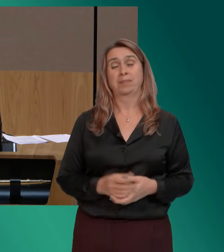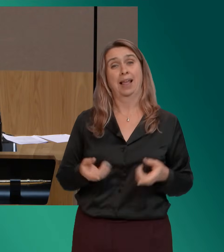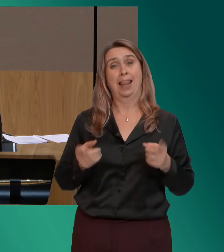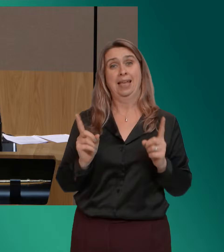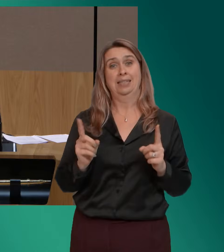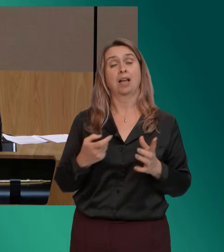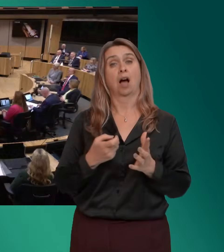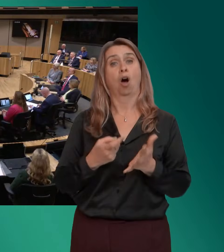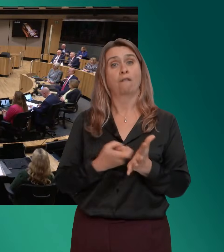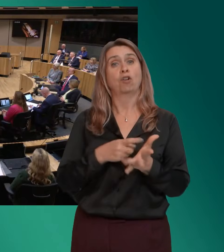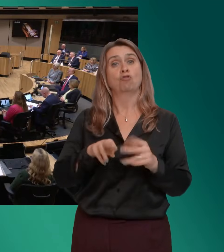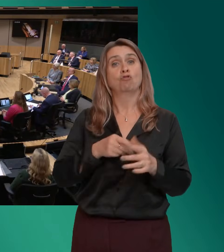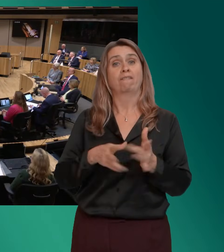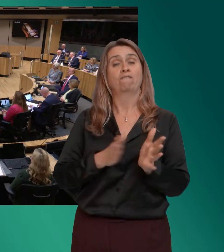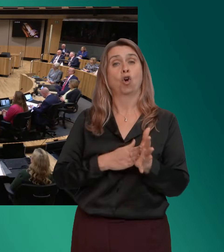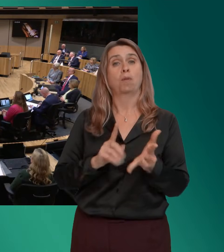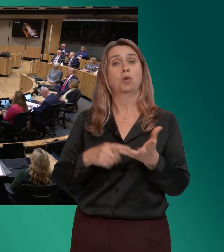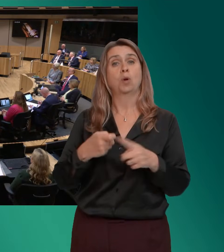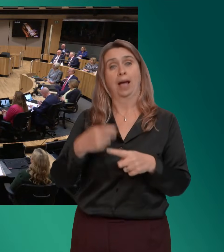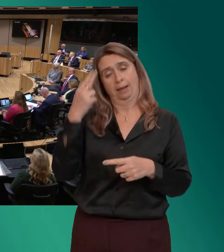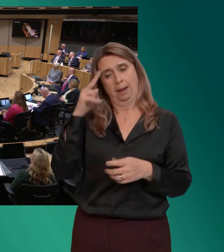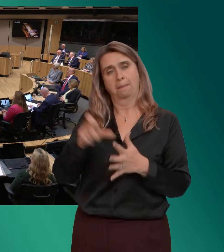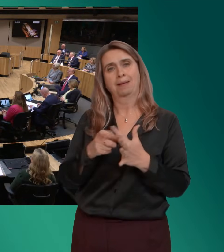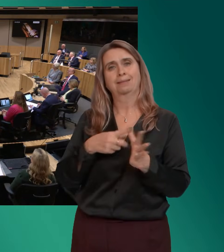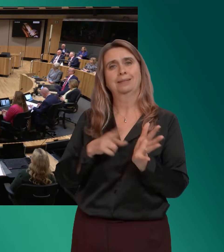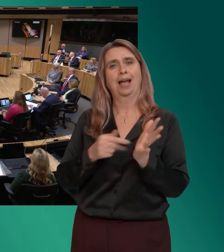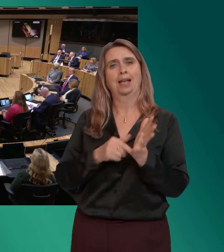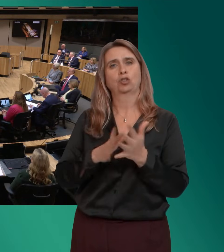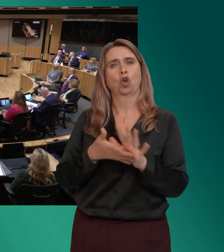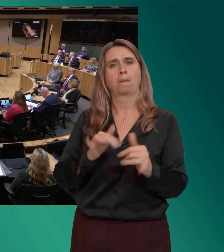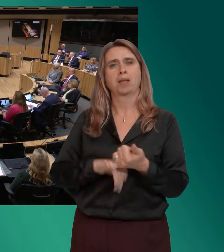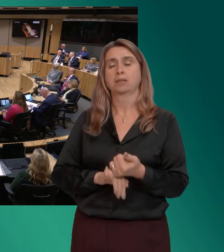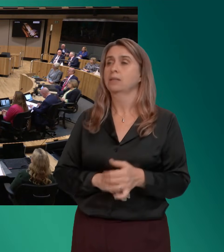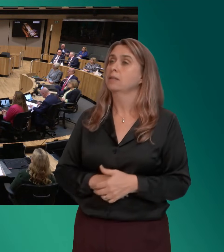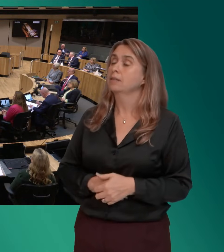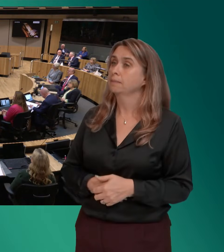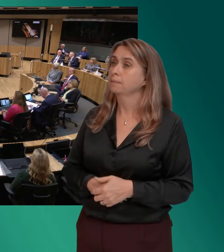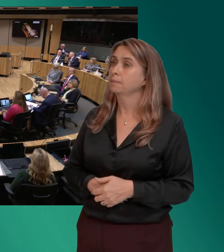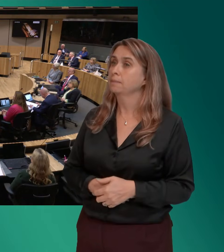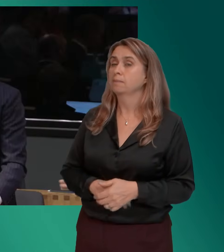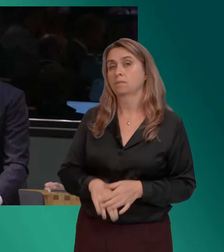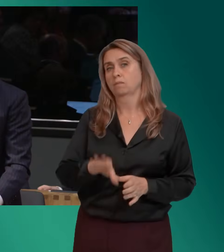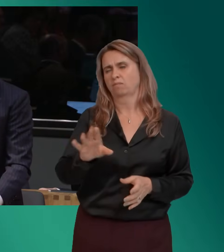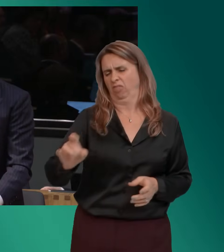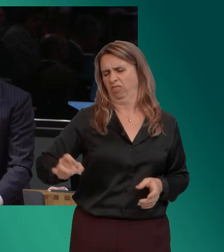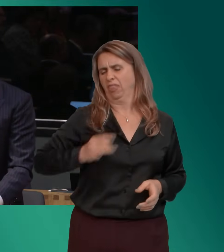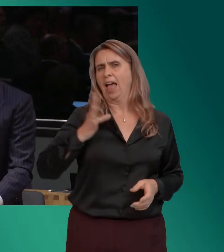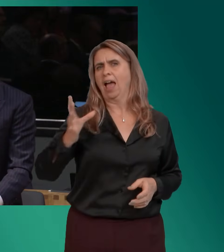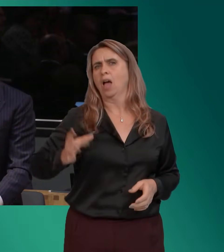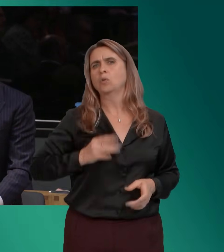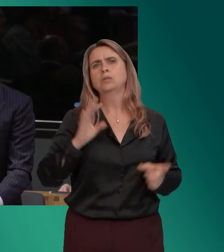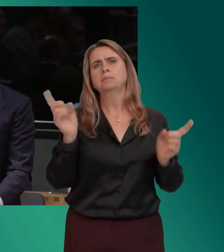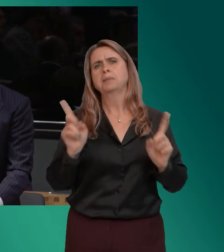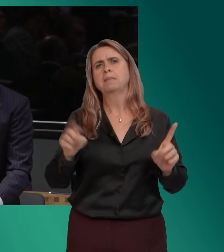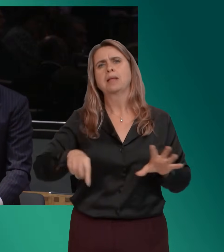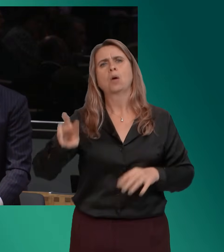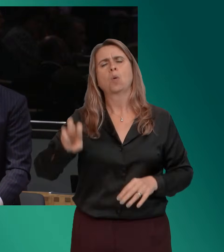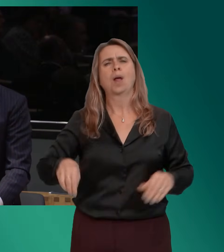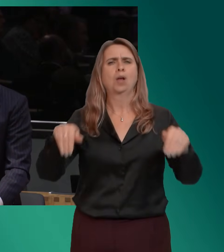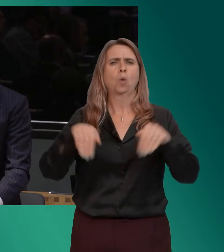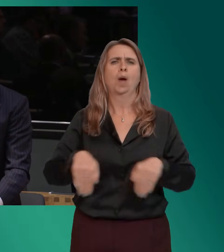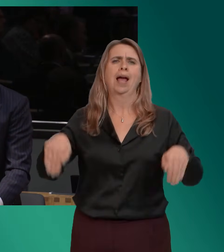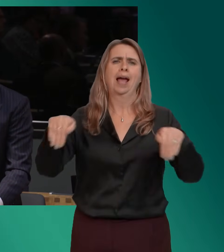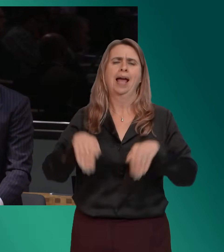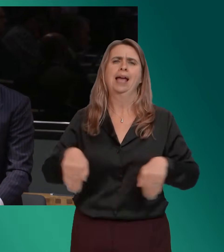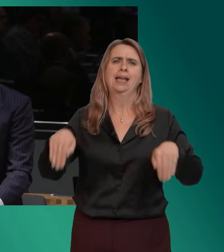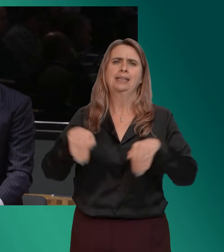of Reform UK, Dan Thomas. Diolch, Llywed. First Minister, thousands of people in Wales are still waiting more than 2 years